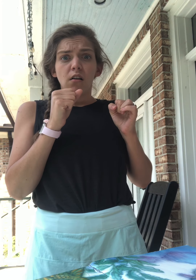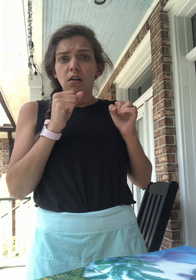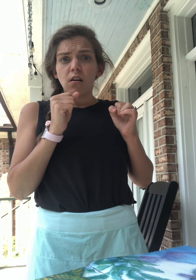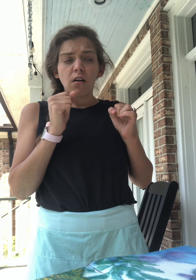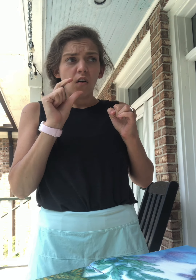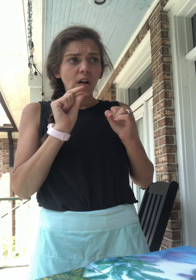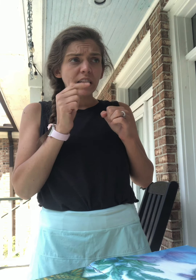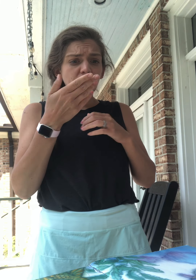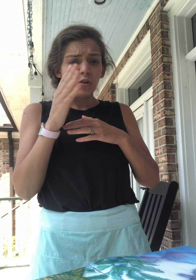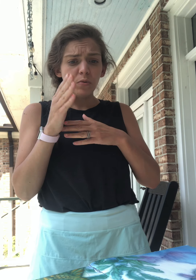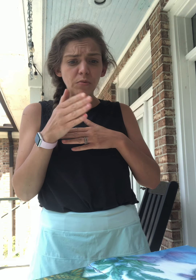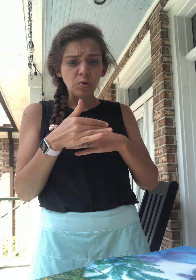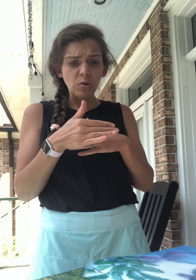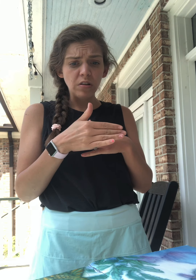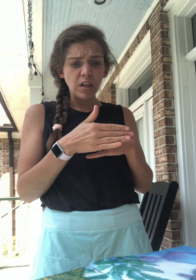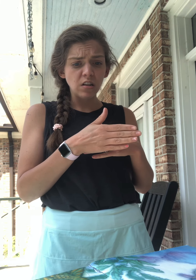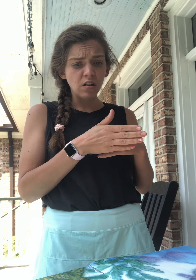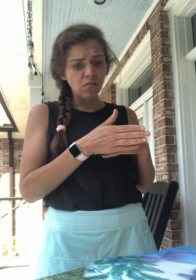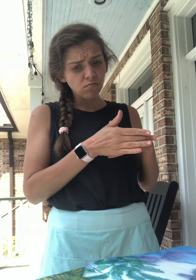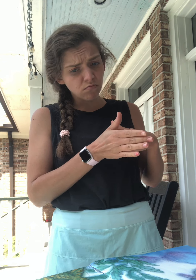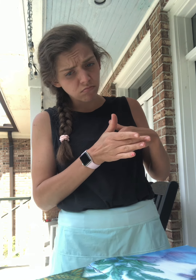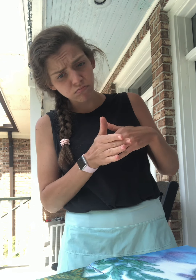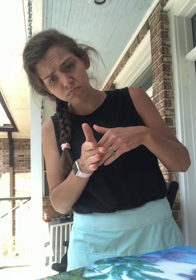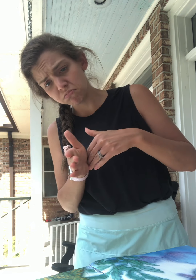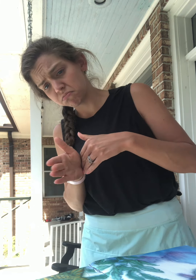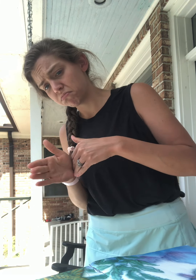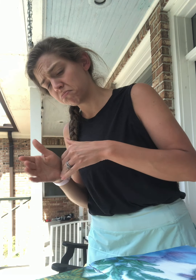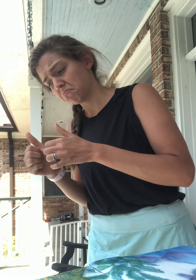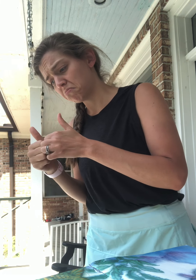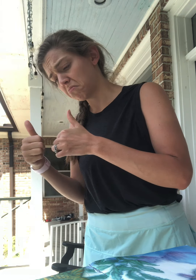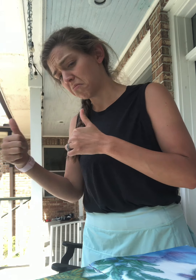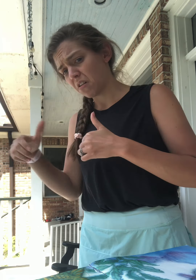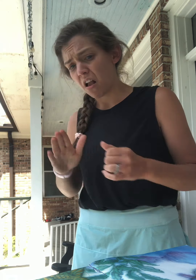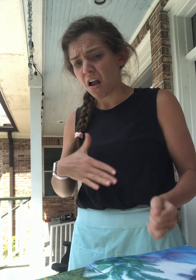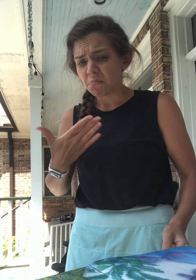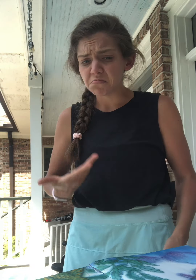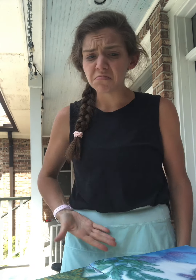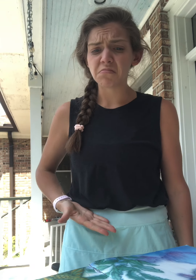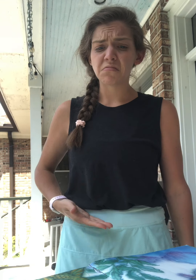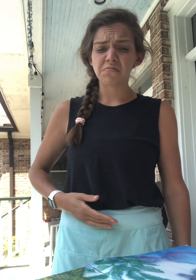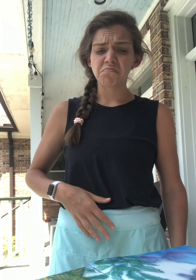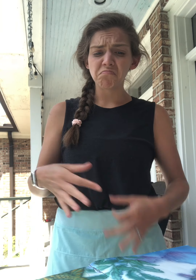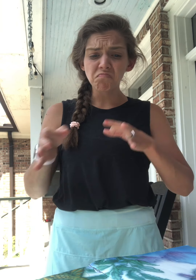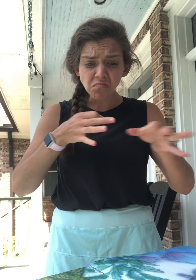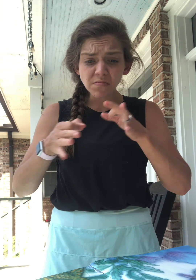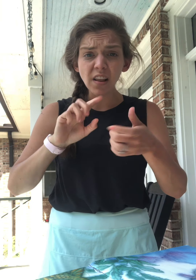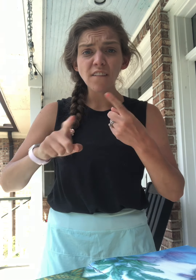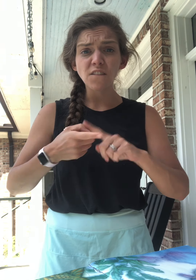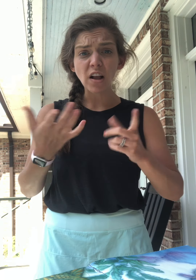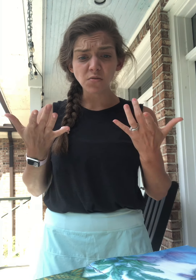Shocked, the little blue fish swam away. He was so upset he told all his friends what happened.